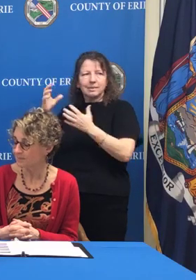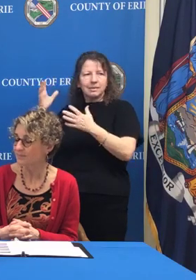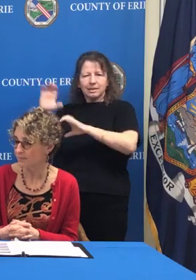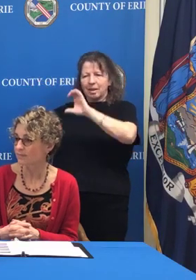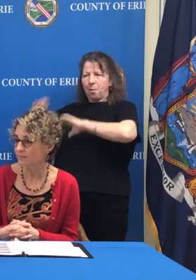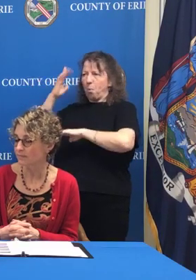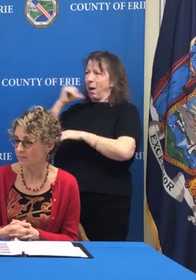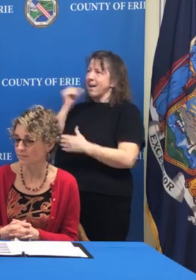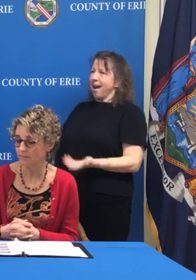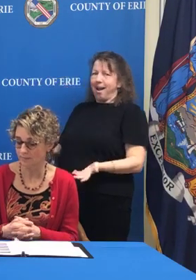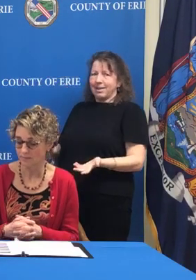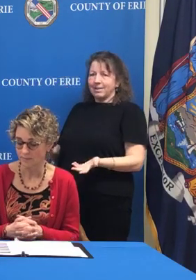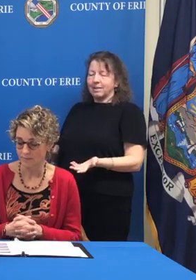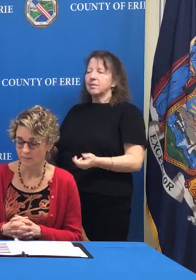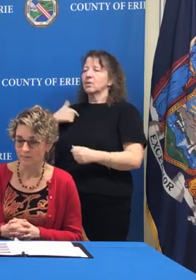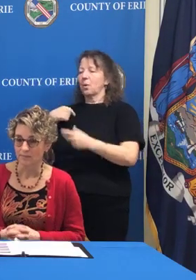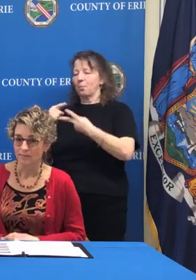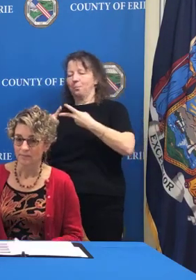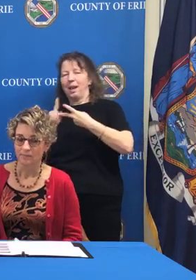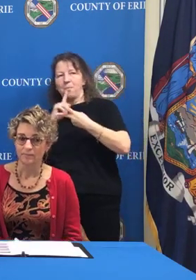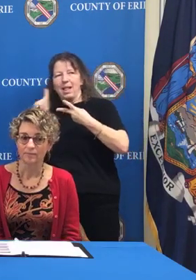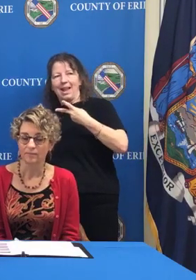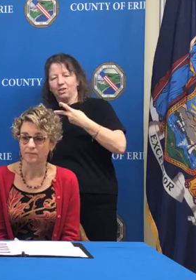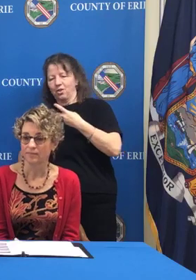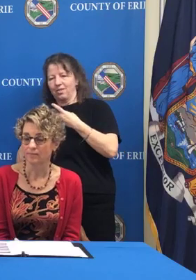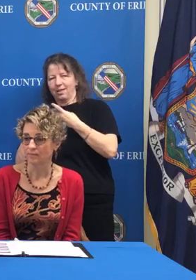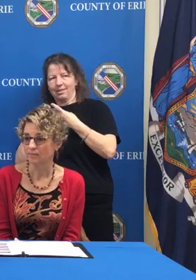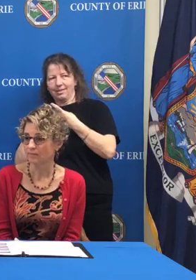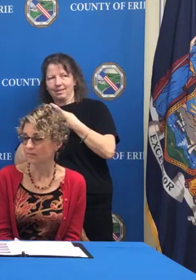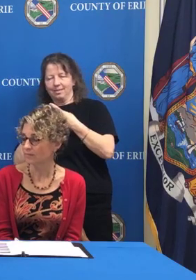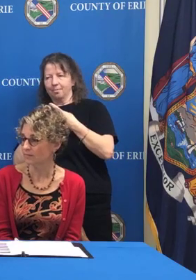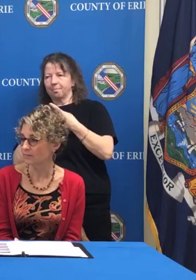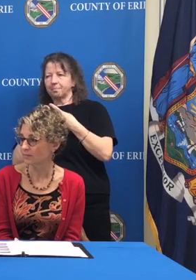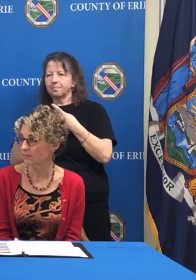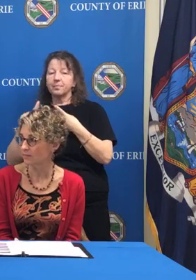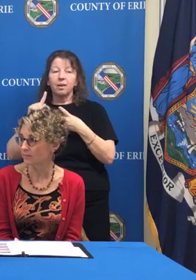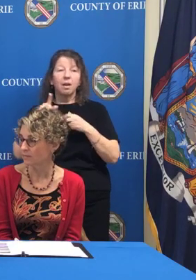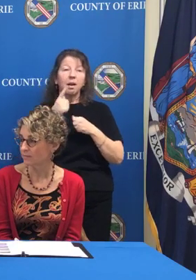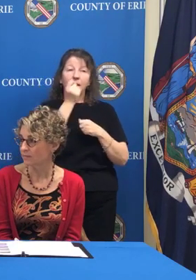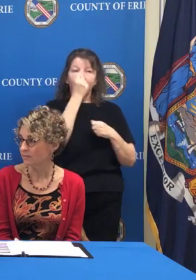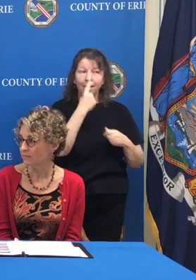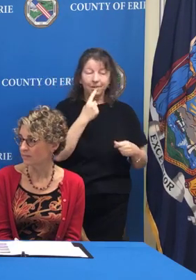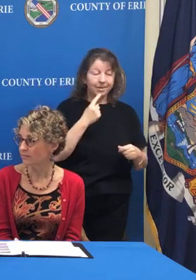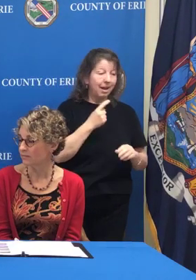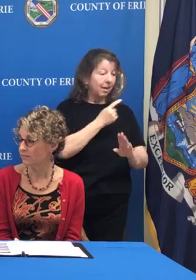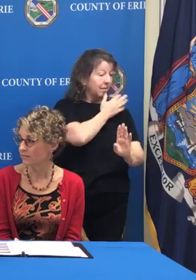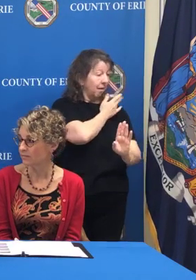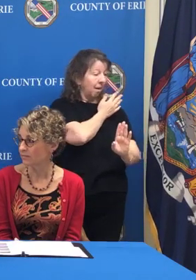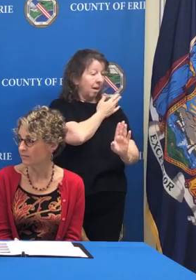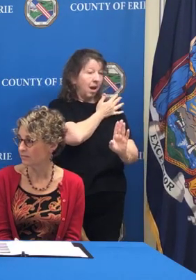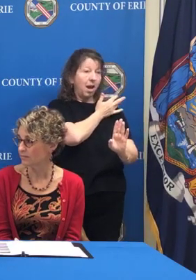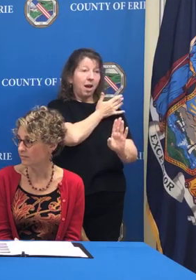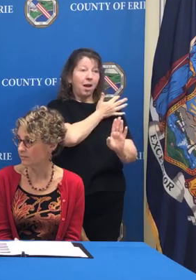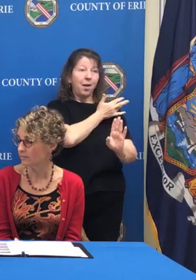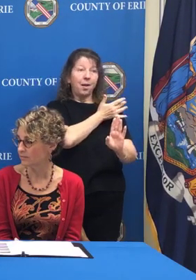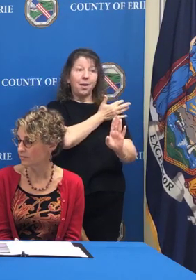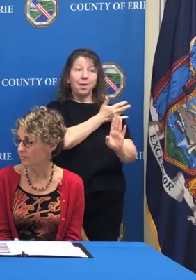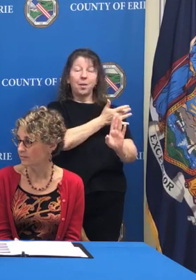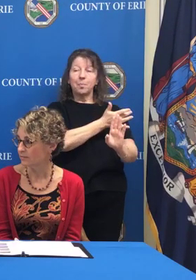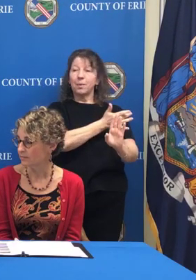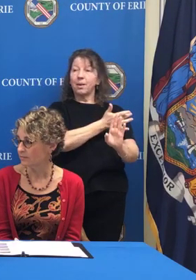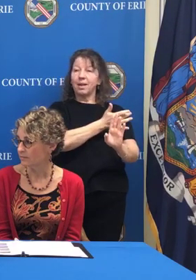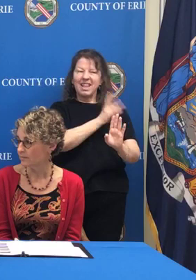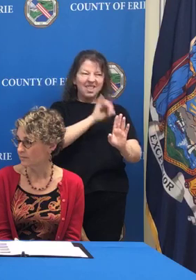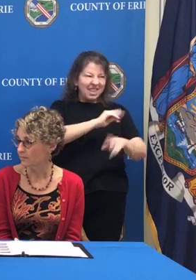the reagent swab over to the doctor. First off, I want people to understand, up until a few weeks ago, there was no test in the